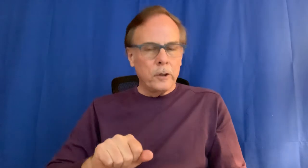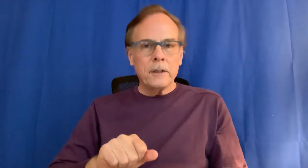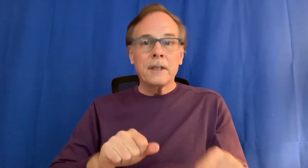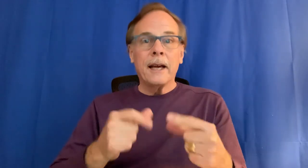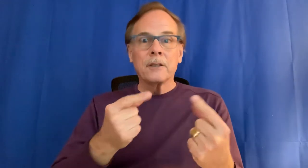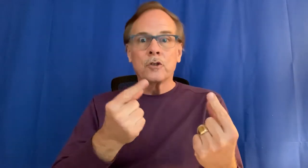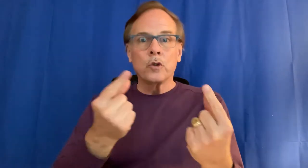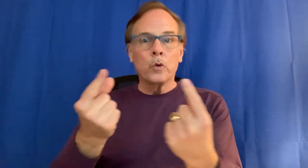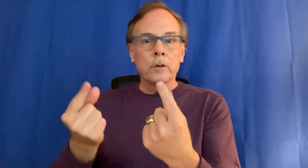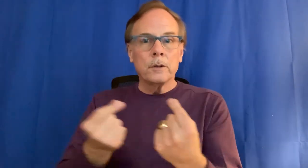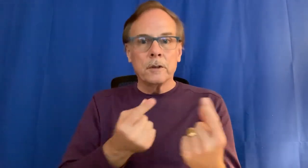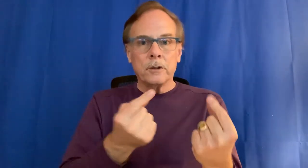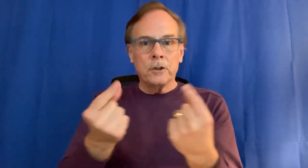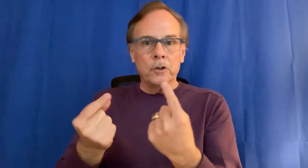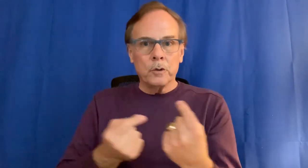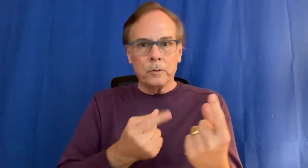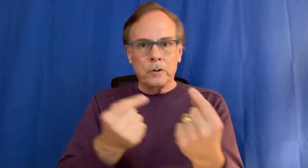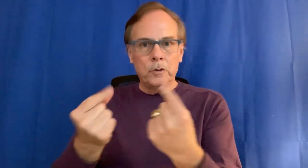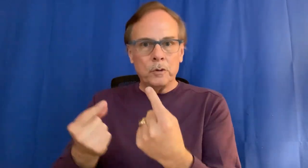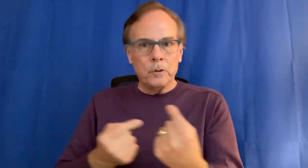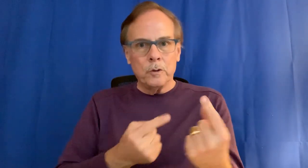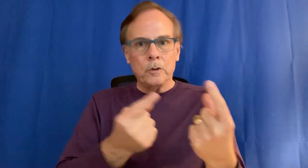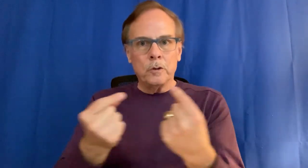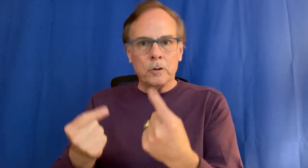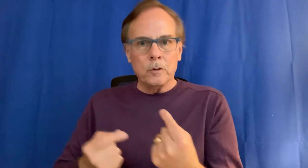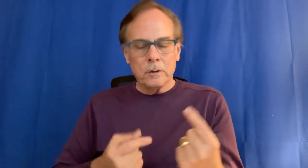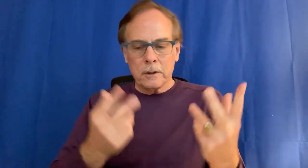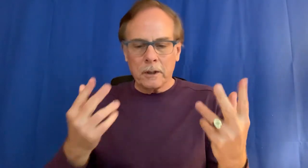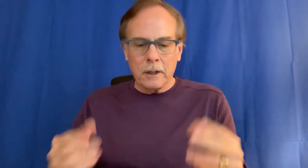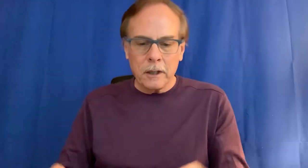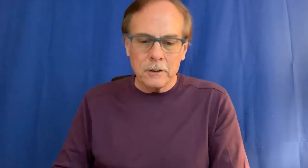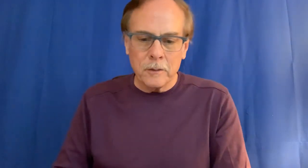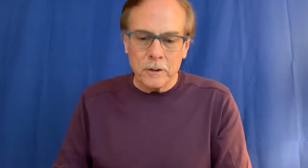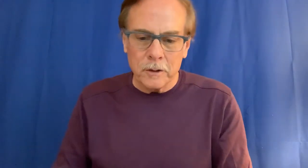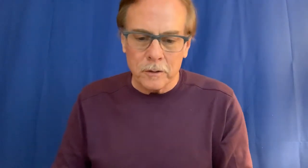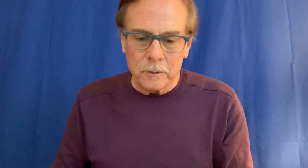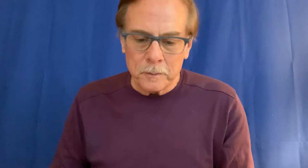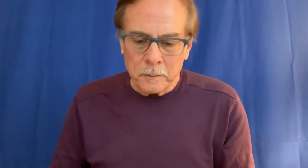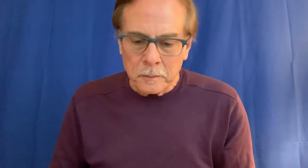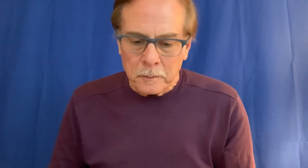duties, tasks, chores to do. Do, do, do, do, do, do, do. I got a lot of stuff to do.